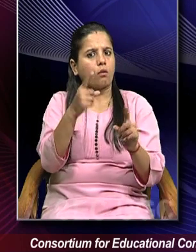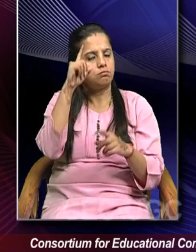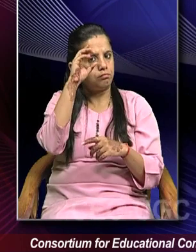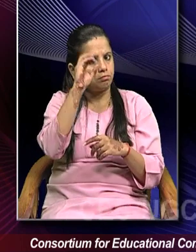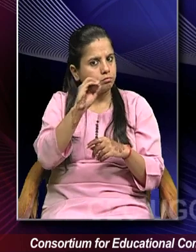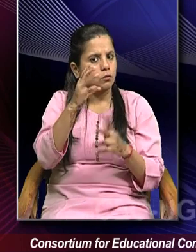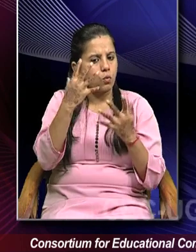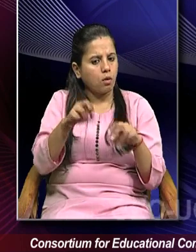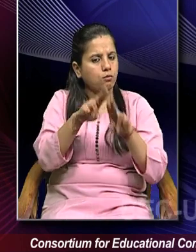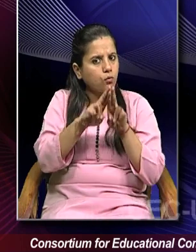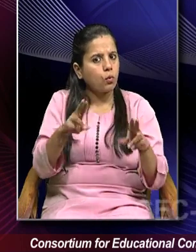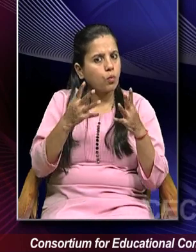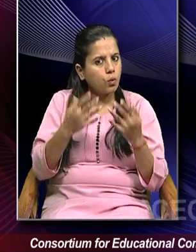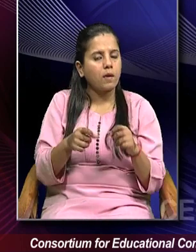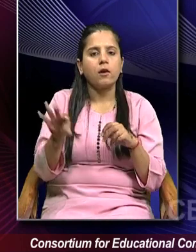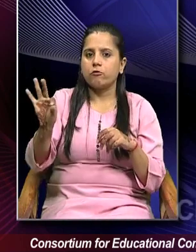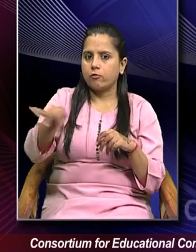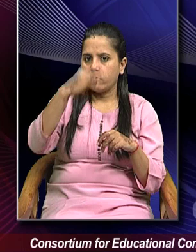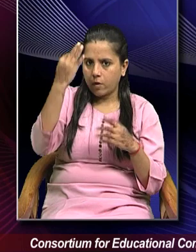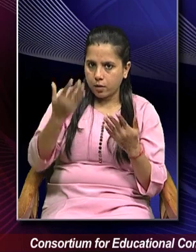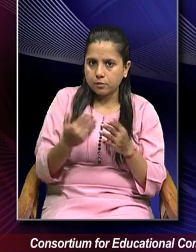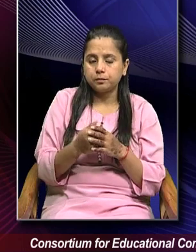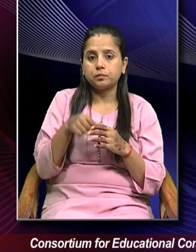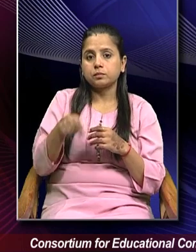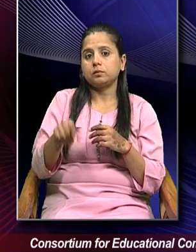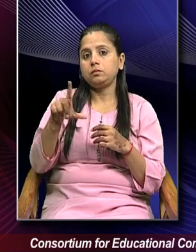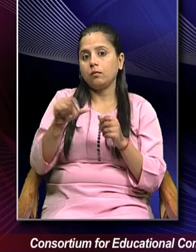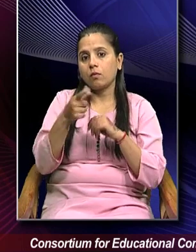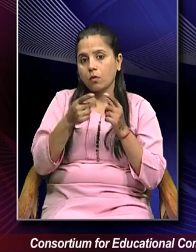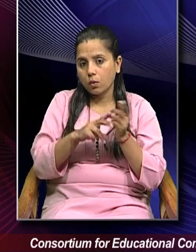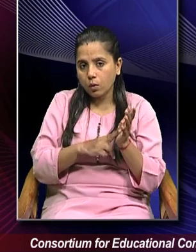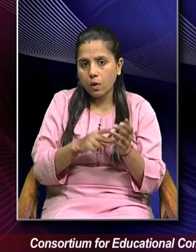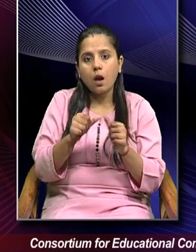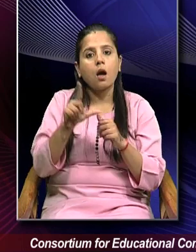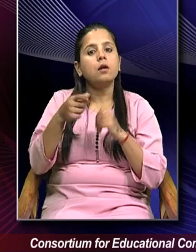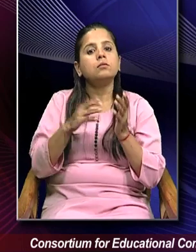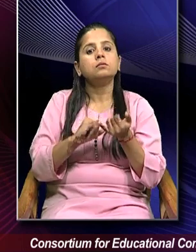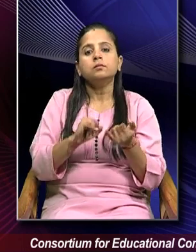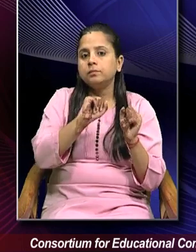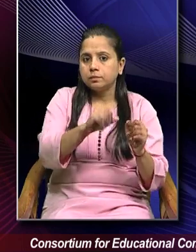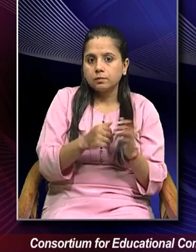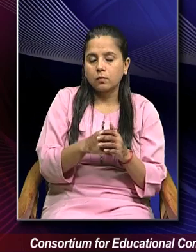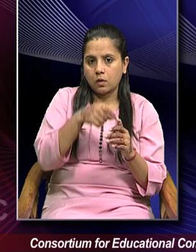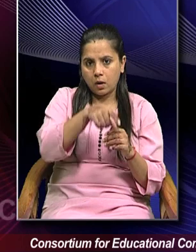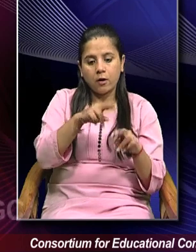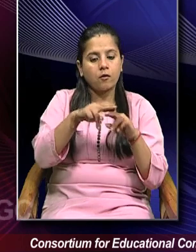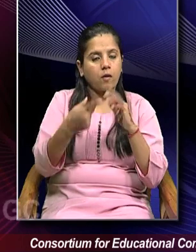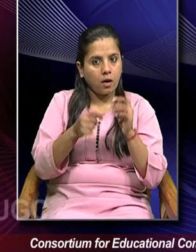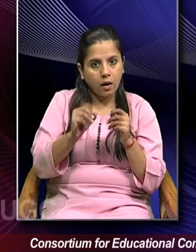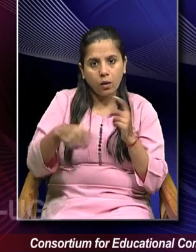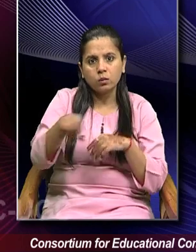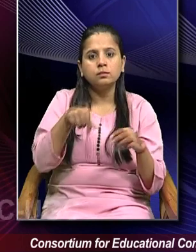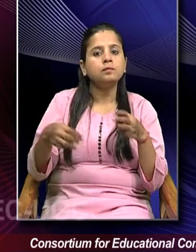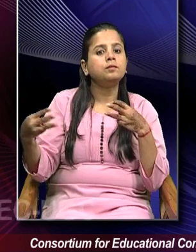to fulfill. For example, France, how Alsace and Lorraine was taken from them during the Franco-Prussian War